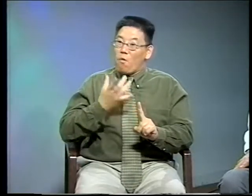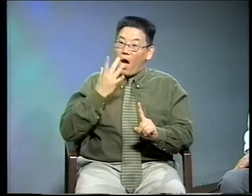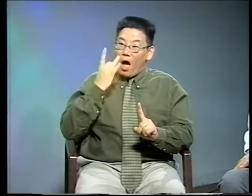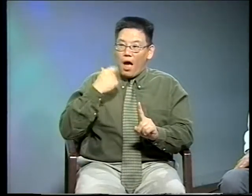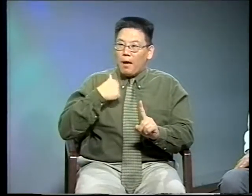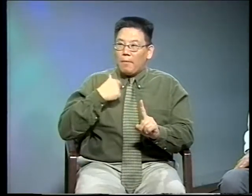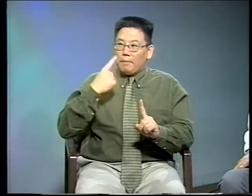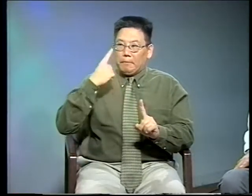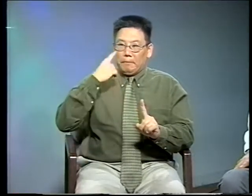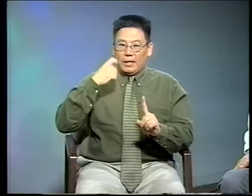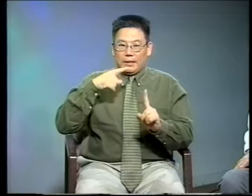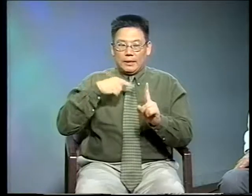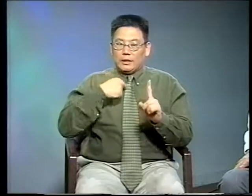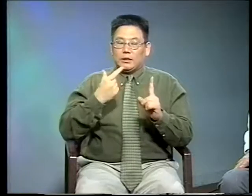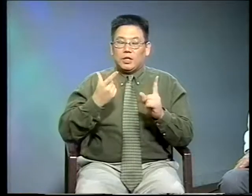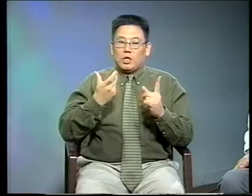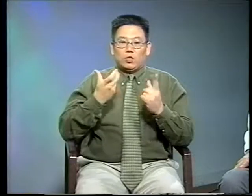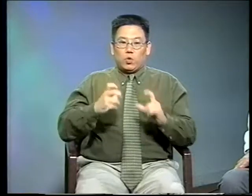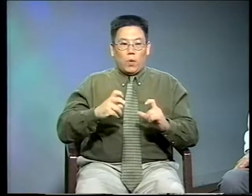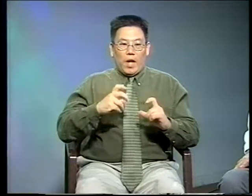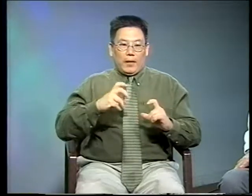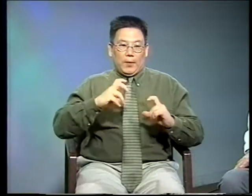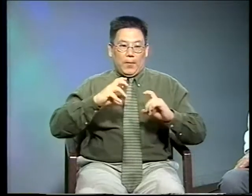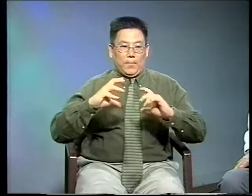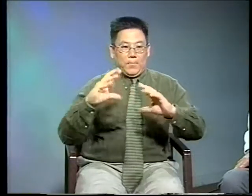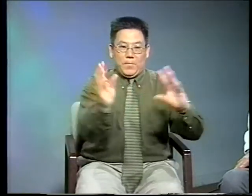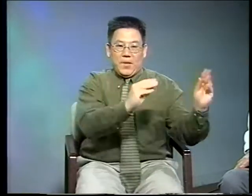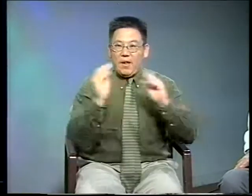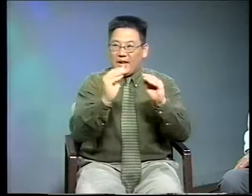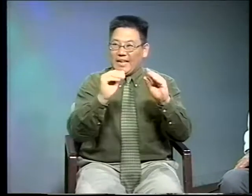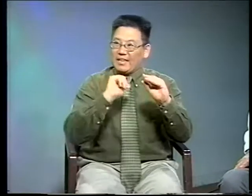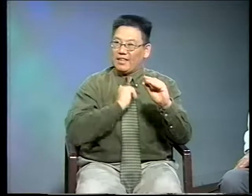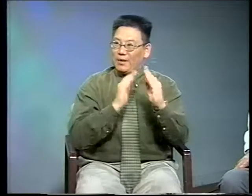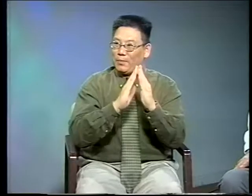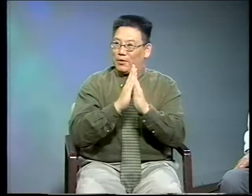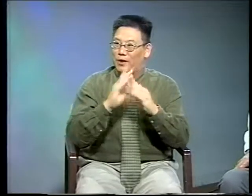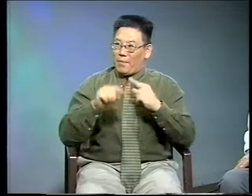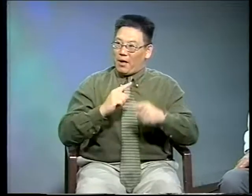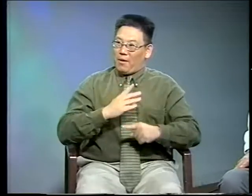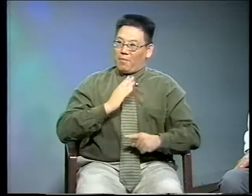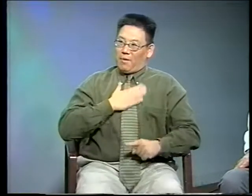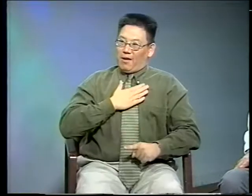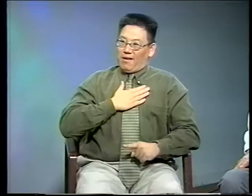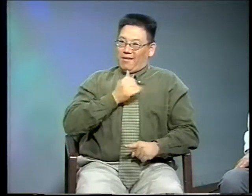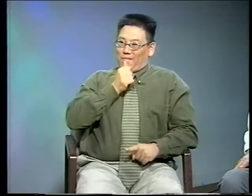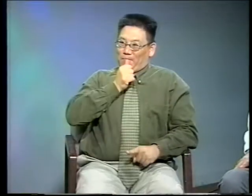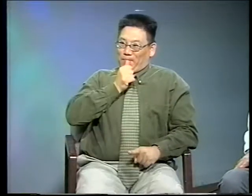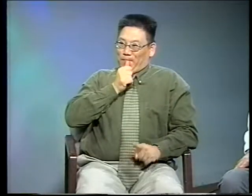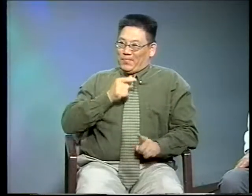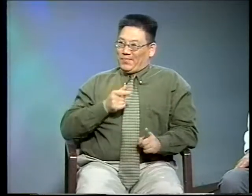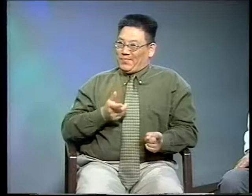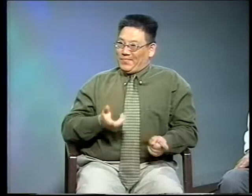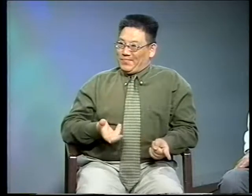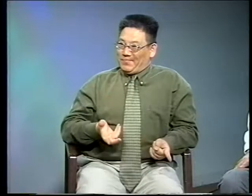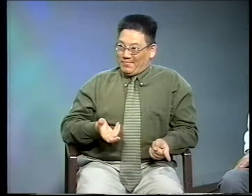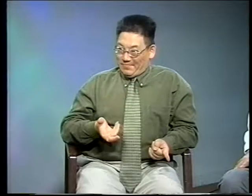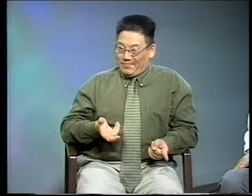privacy is an issue, so I would prefer to have an Anglo interpreter because we don't want the Asian community to know about our private